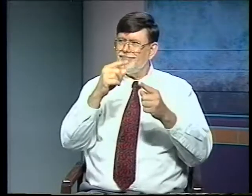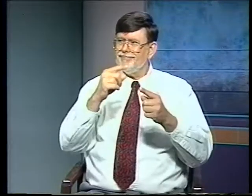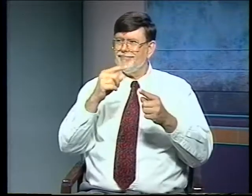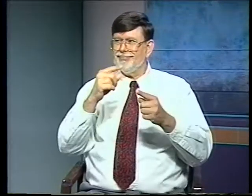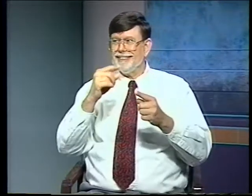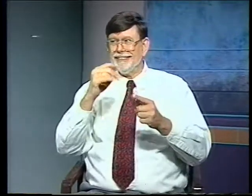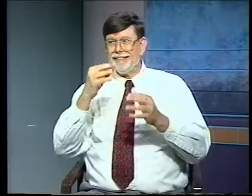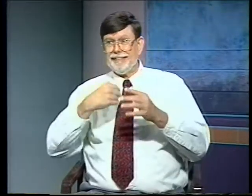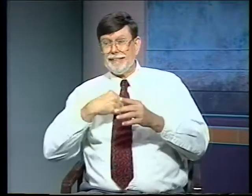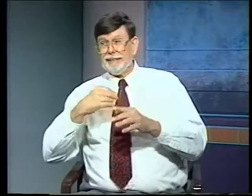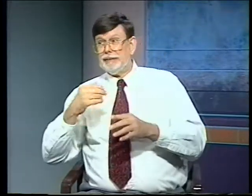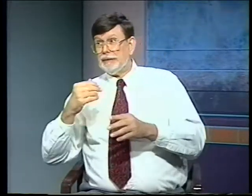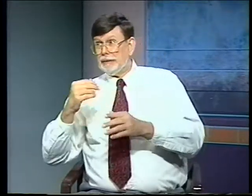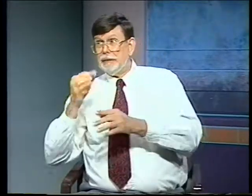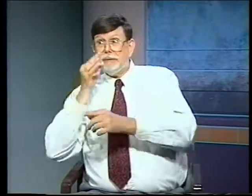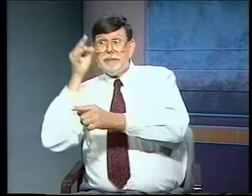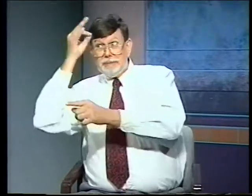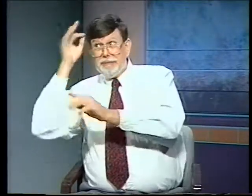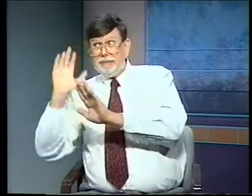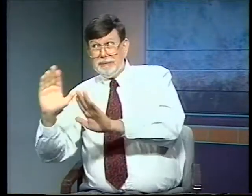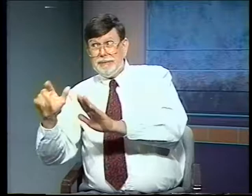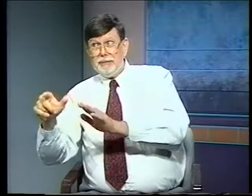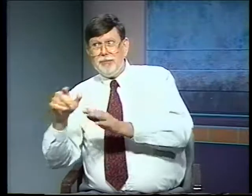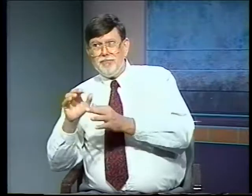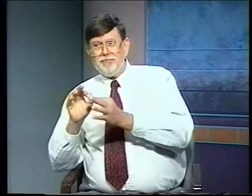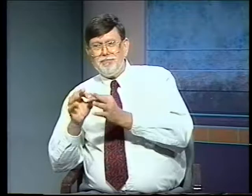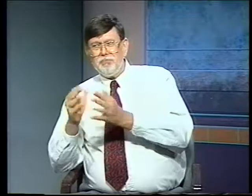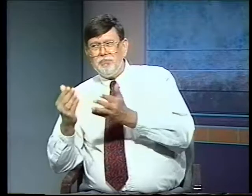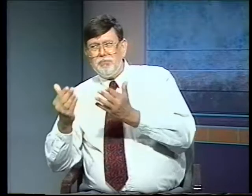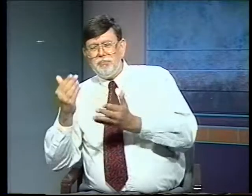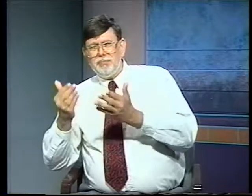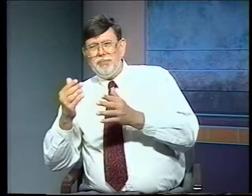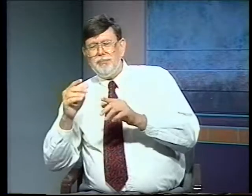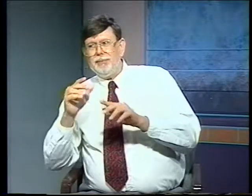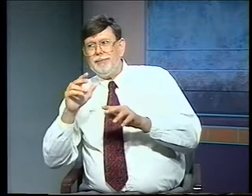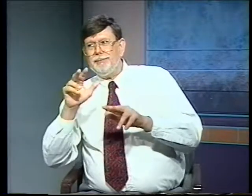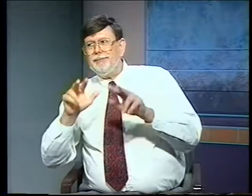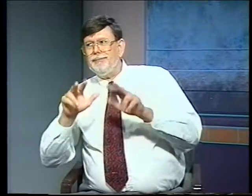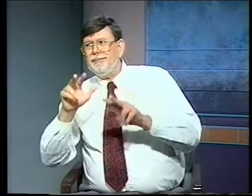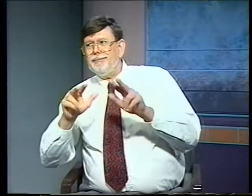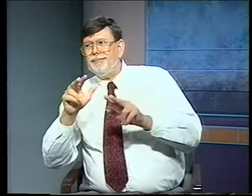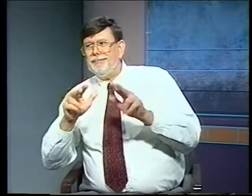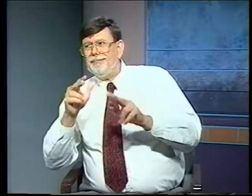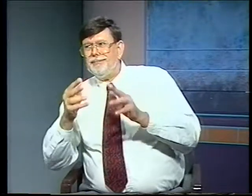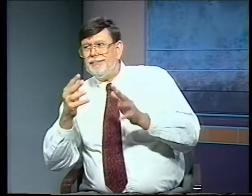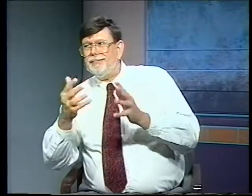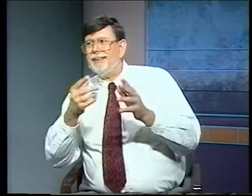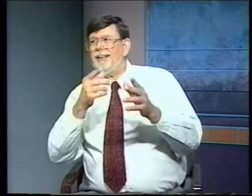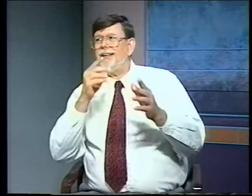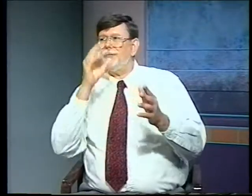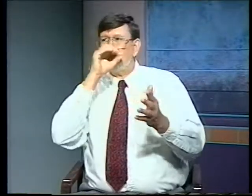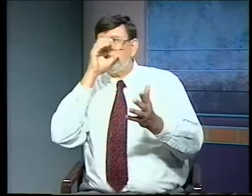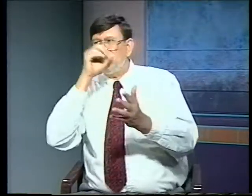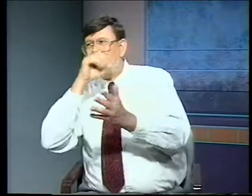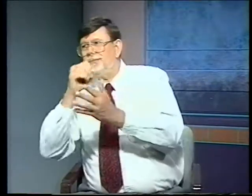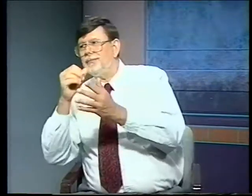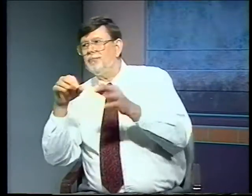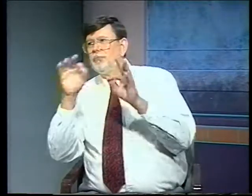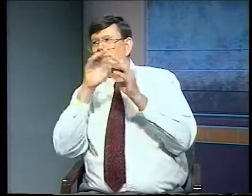very proficient interpreter to make sure that the important salient points got across. Rather than someone who might be a